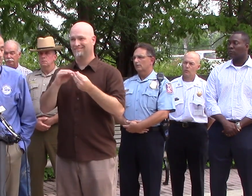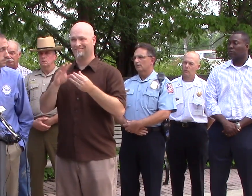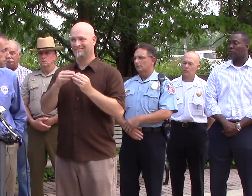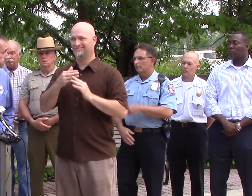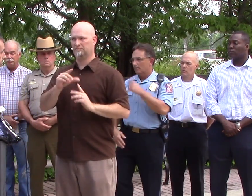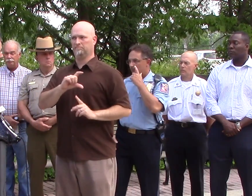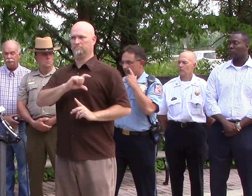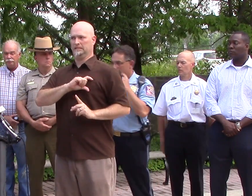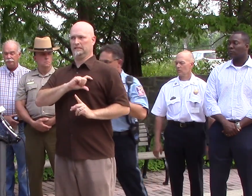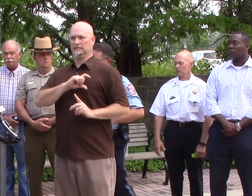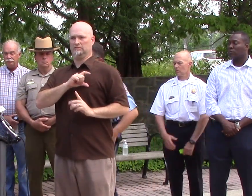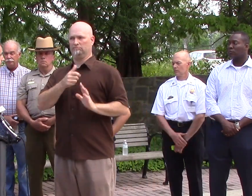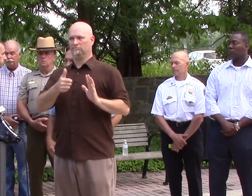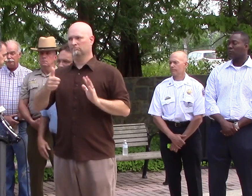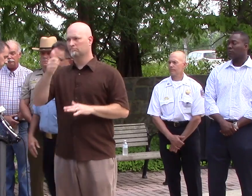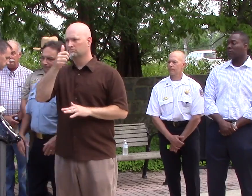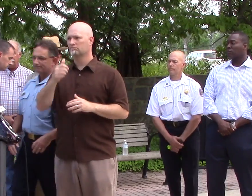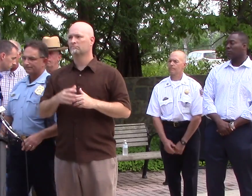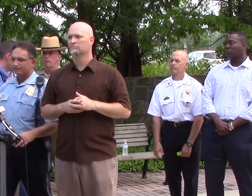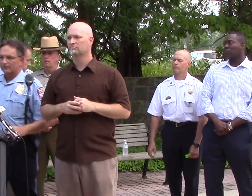Gardner.